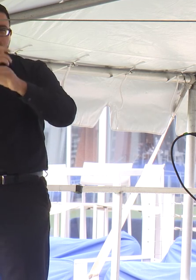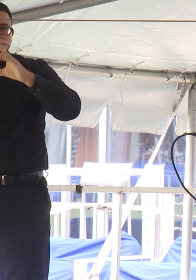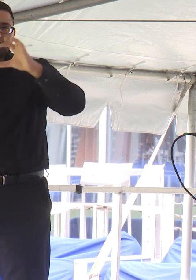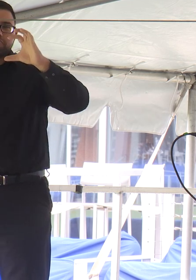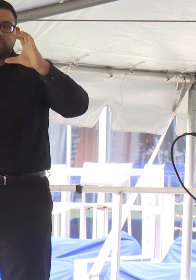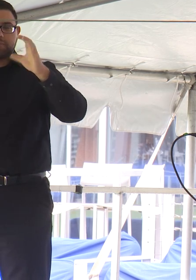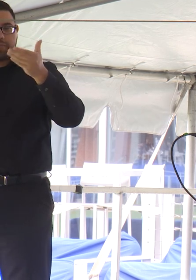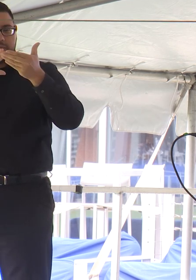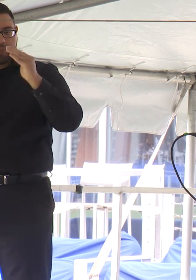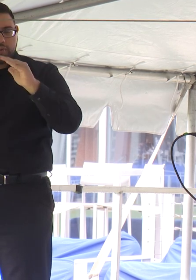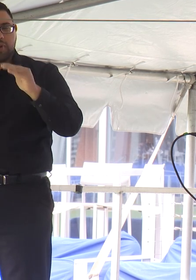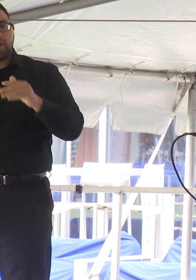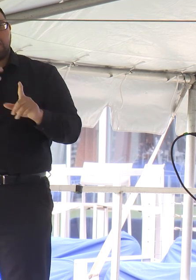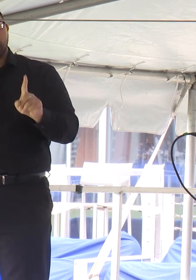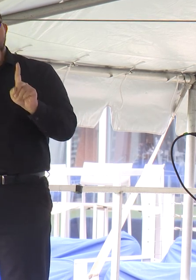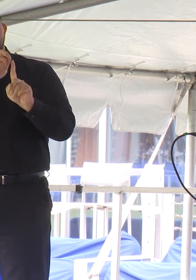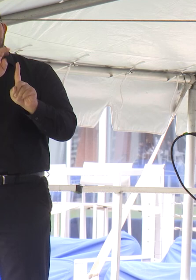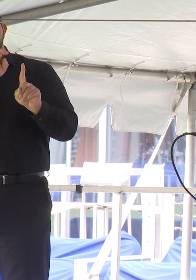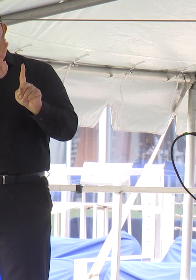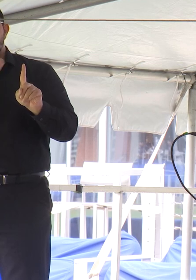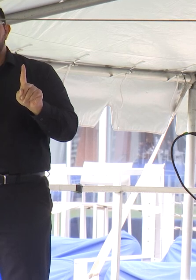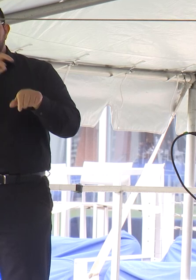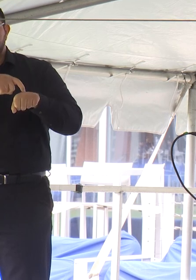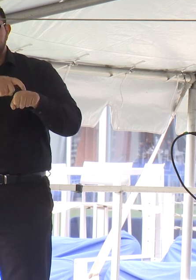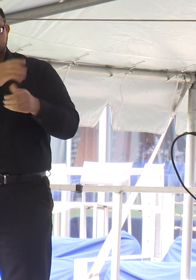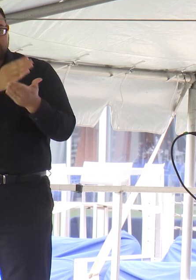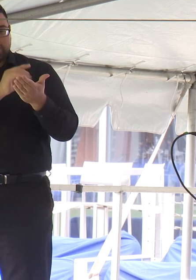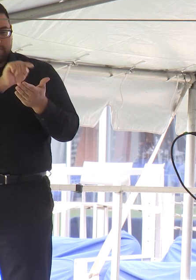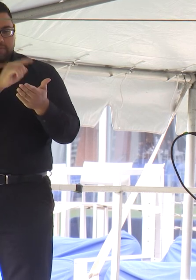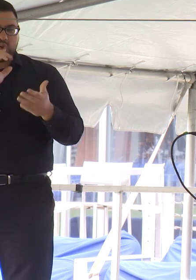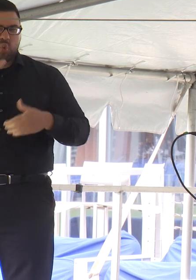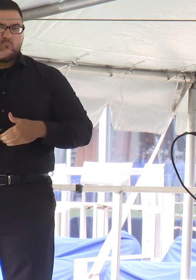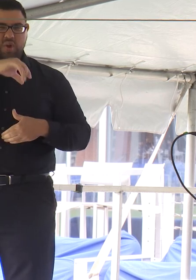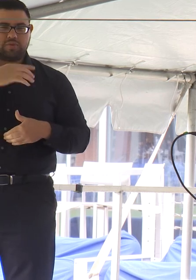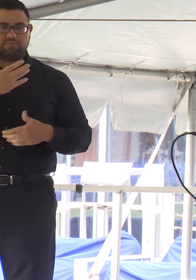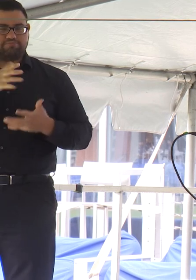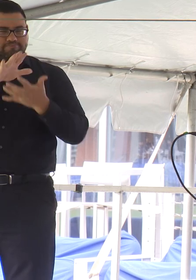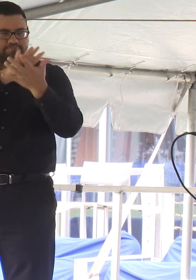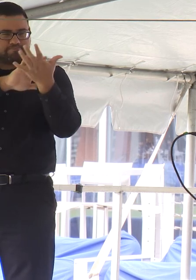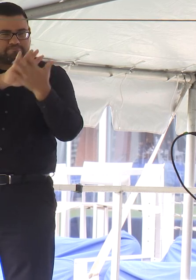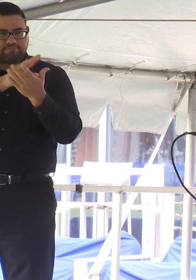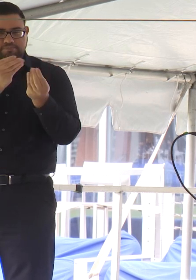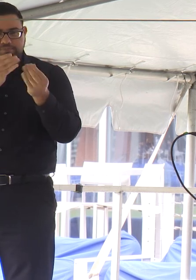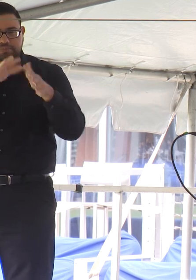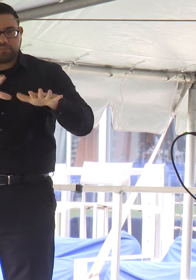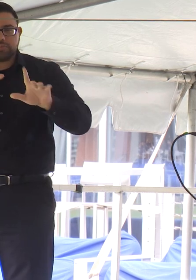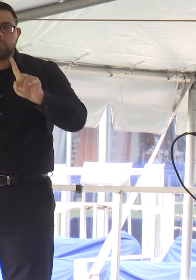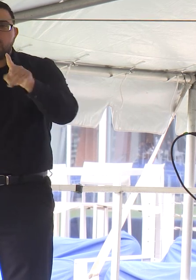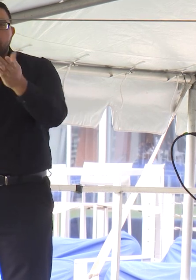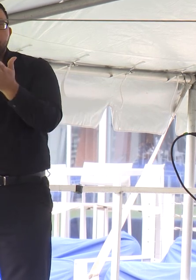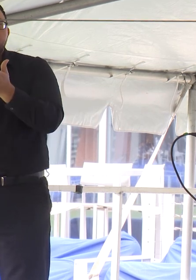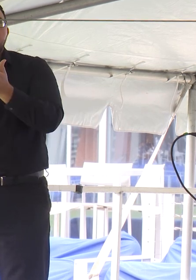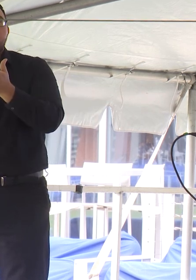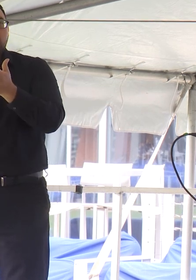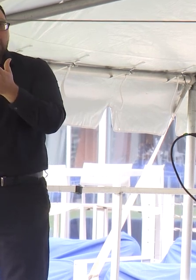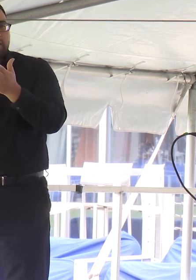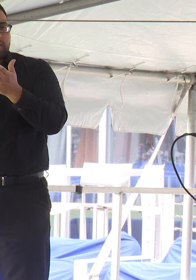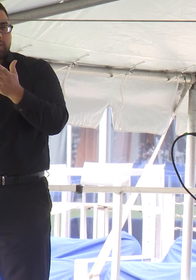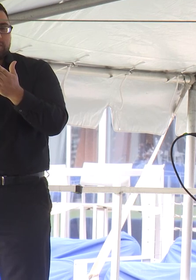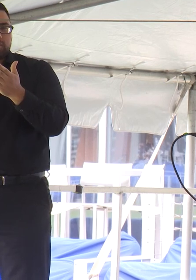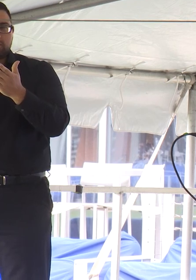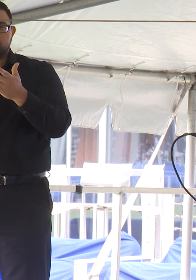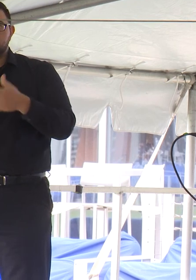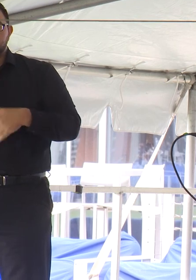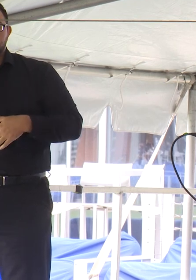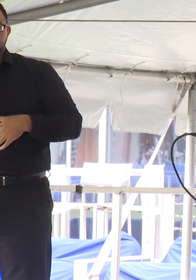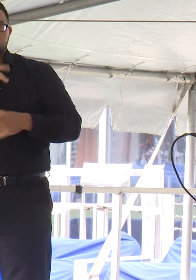our community, and I pick on Bob all the time about some of this weird, obscure land that we go out and buy, and you know, it's in an